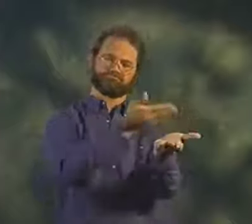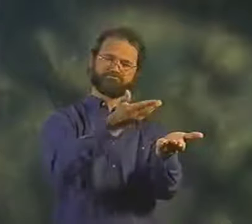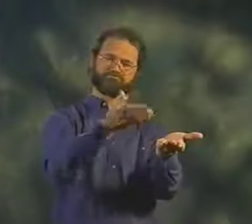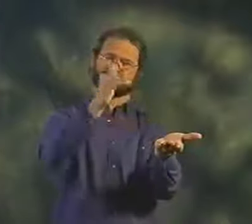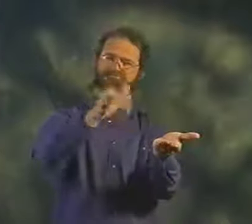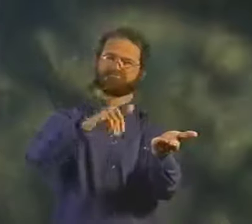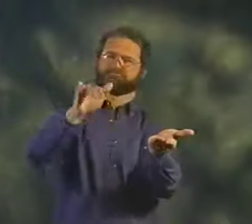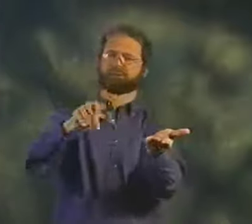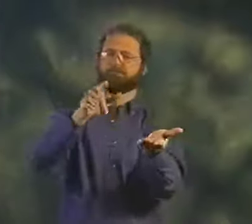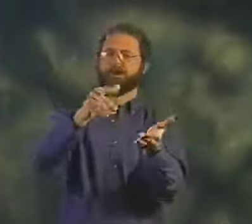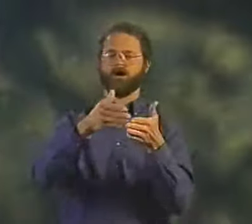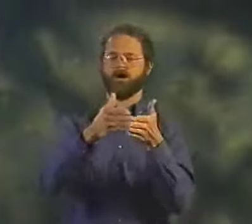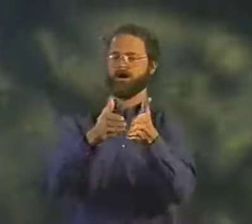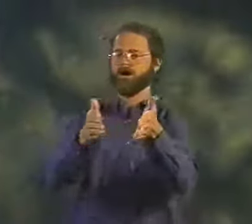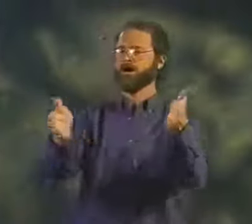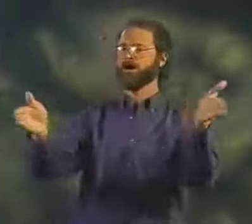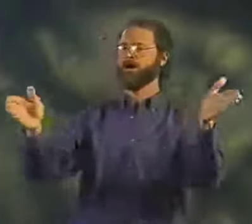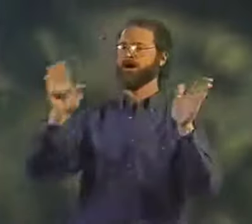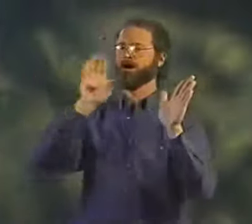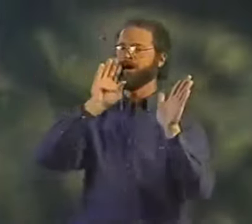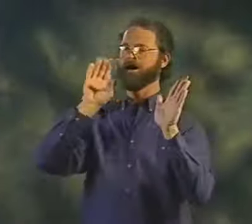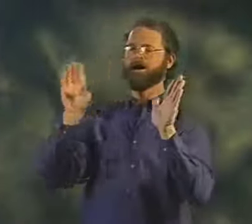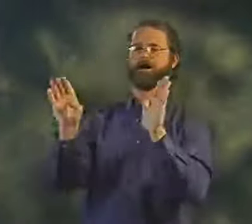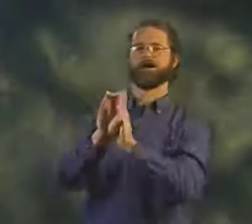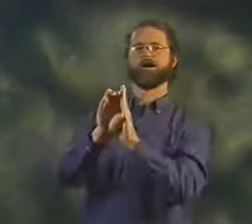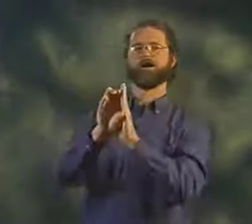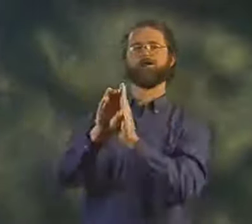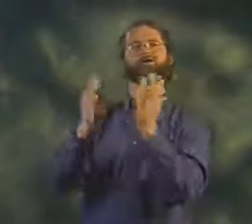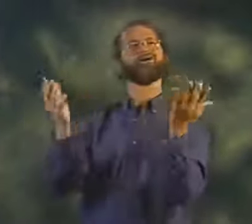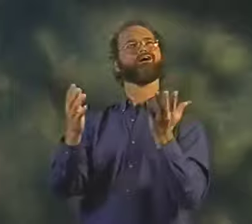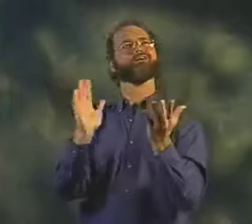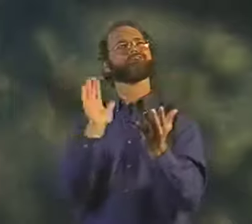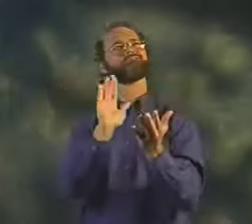raise the understanding and appreciation of ASL poetry to a new level.